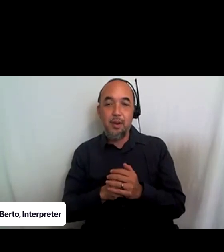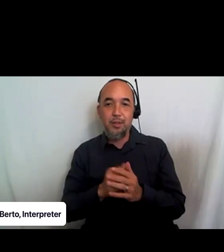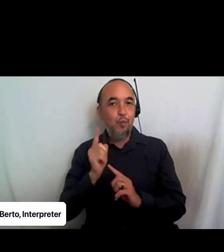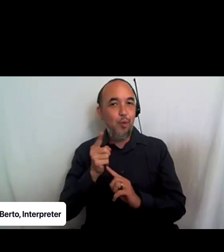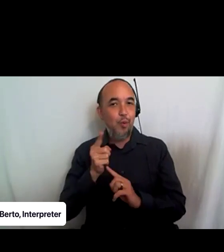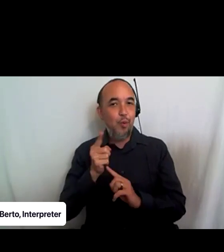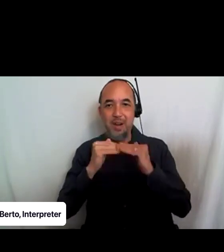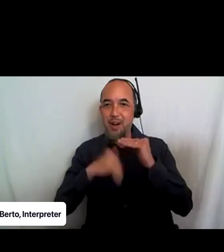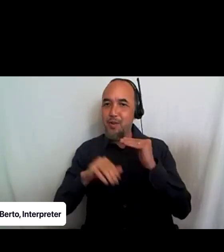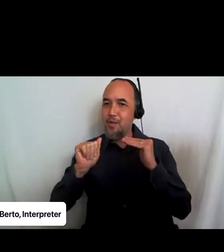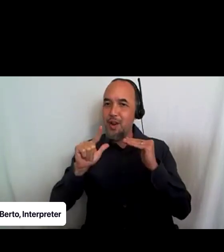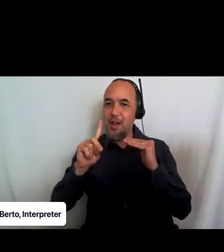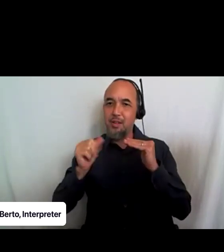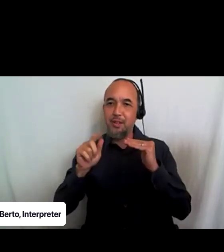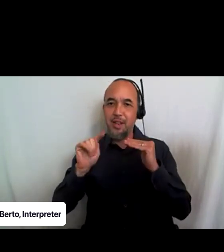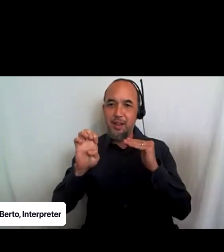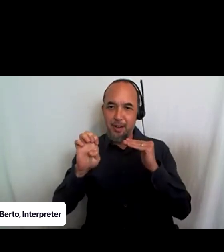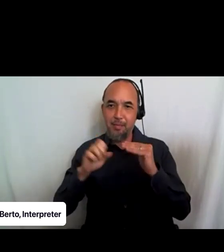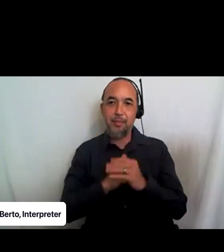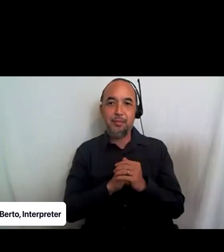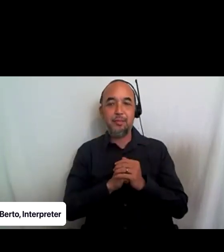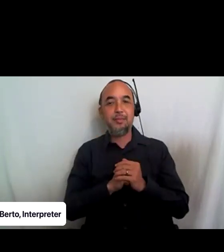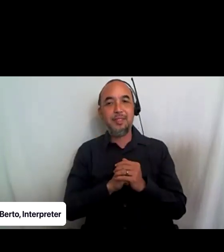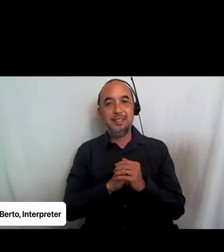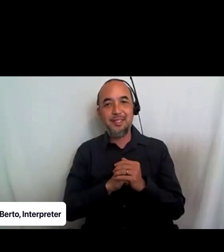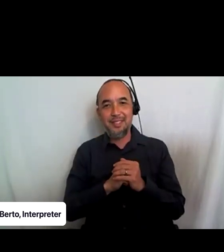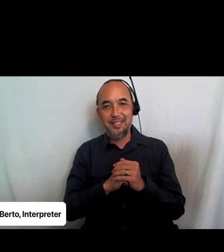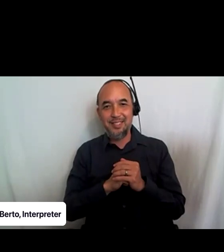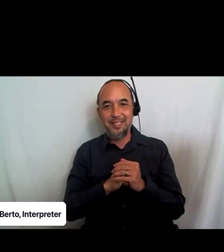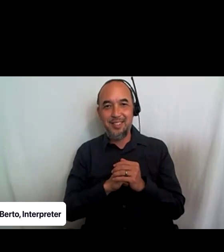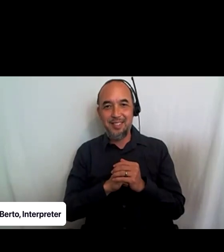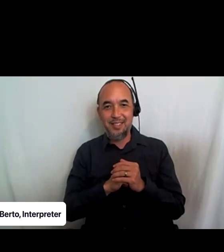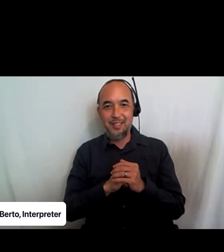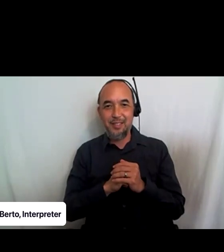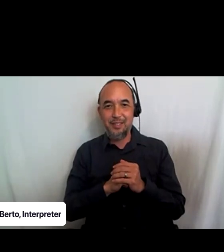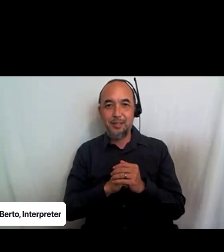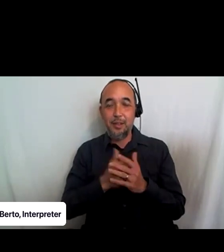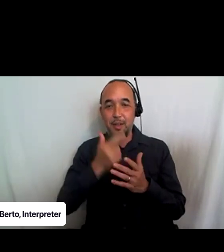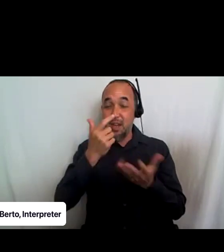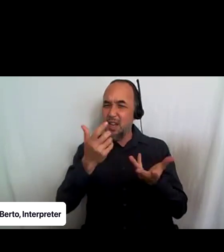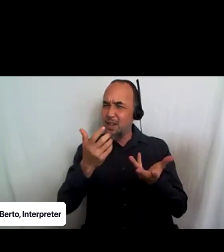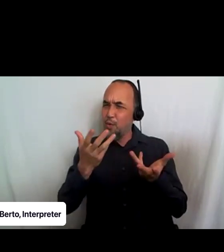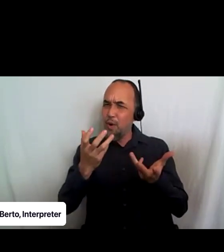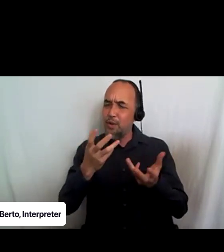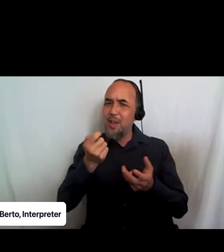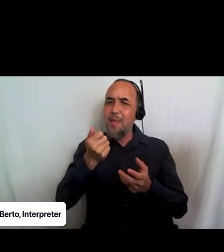make sure you kind of want it to have some bite still because the macaroni is still going to cook in the oven.